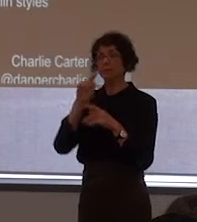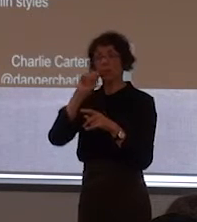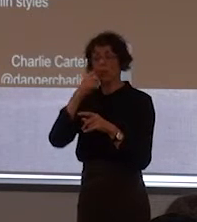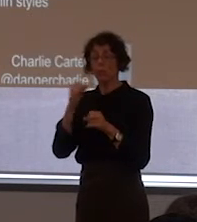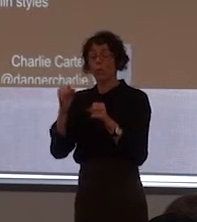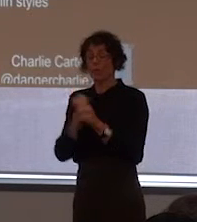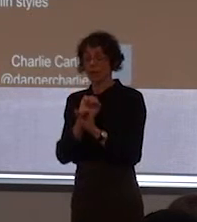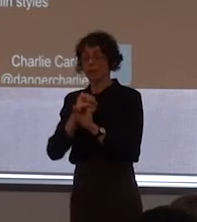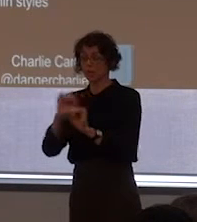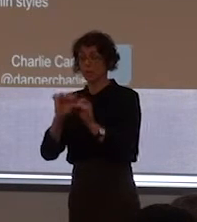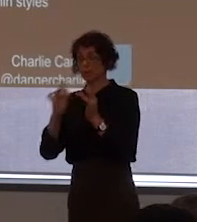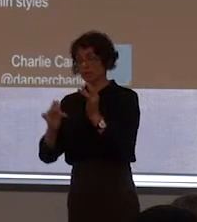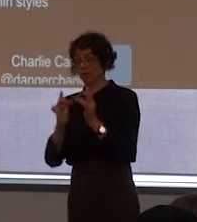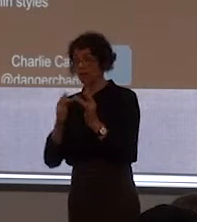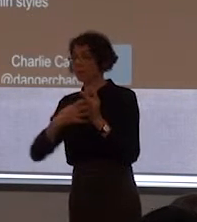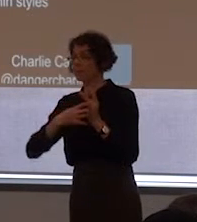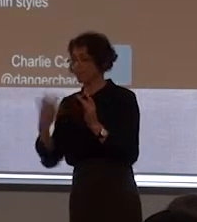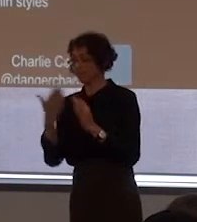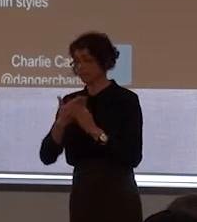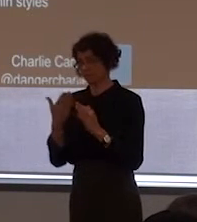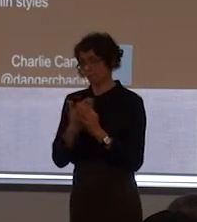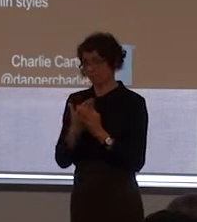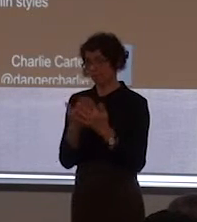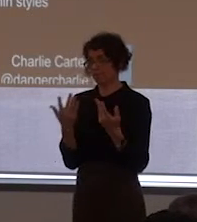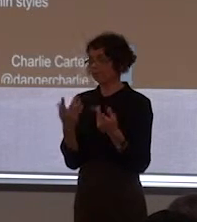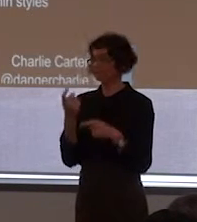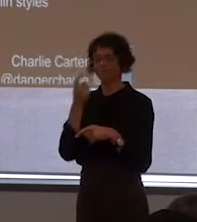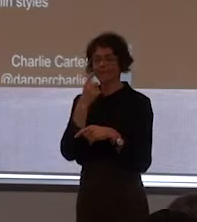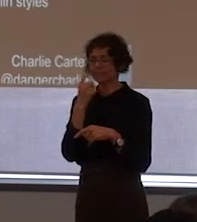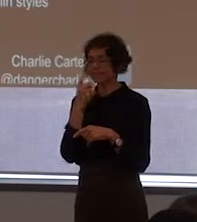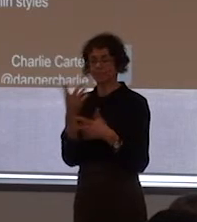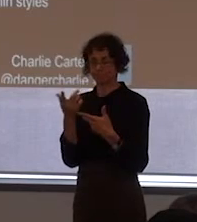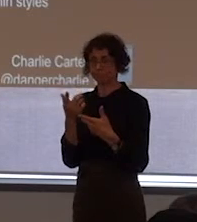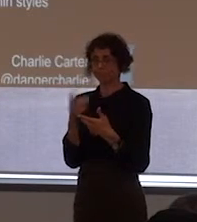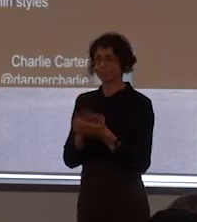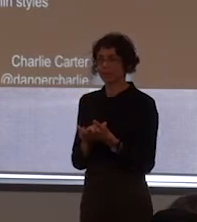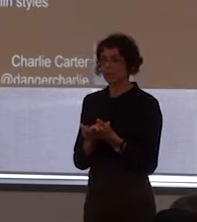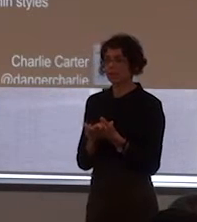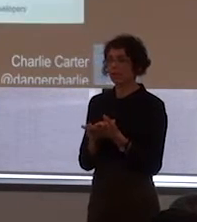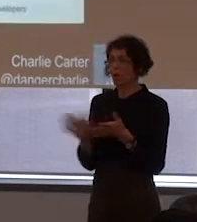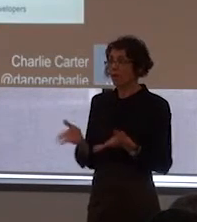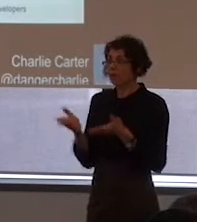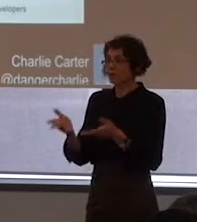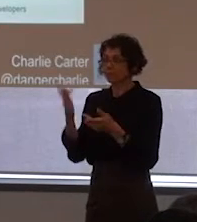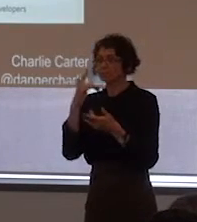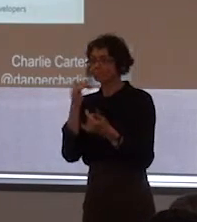accessible, and you'll learn a bit more about it, and it's very easy to get into. So I definitely encourage you all to check it out.